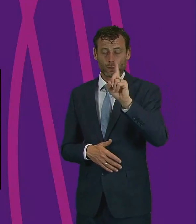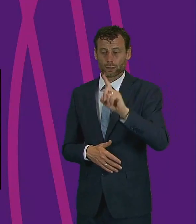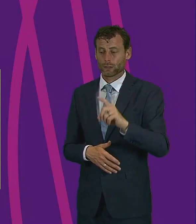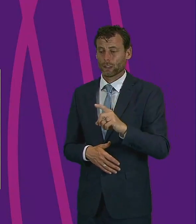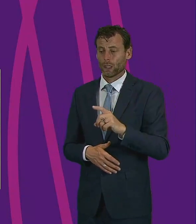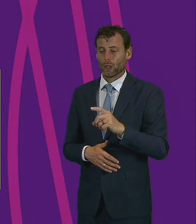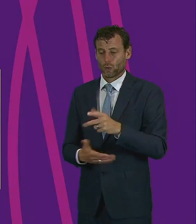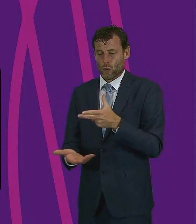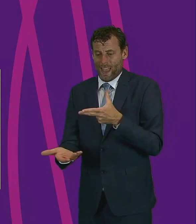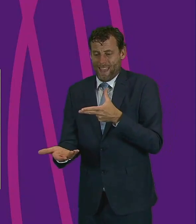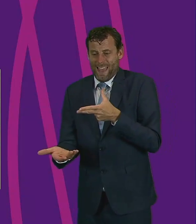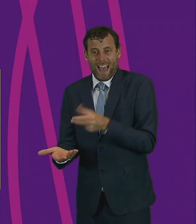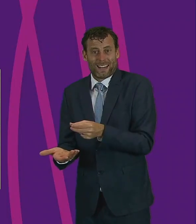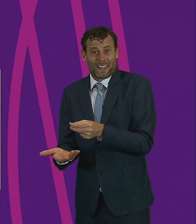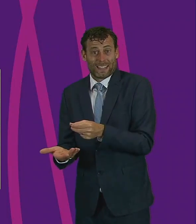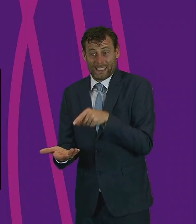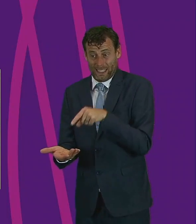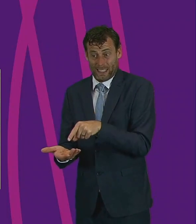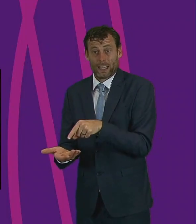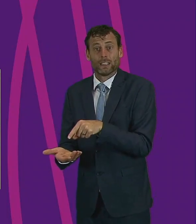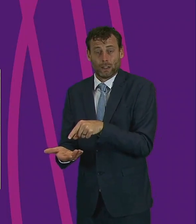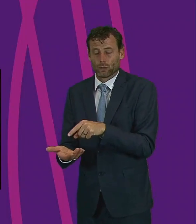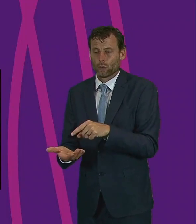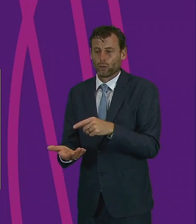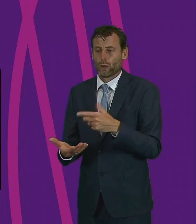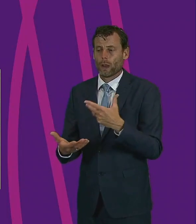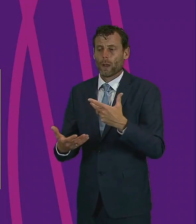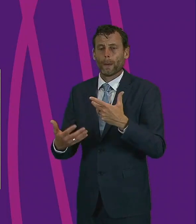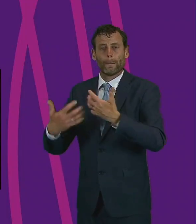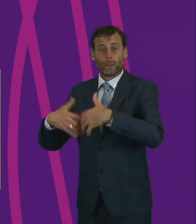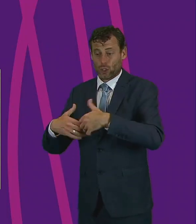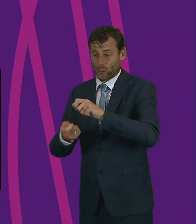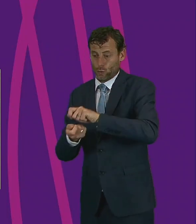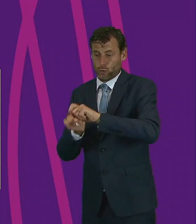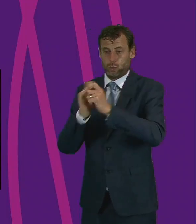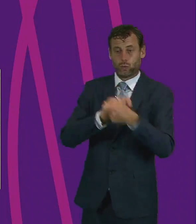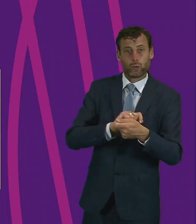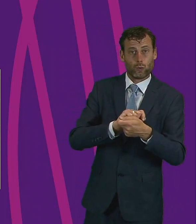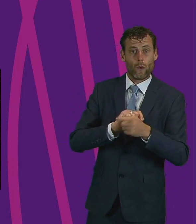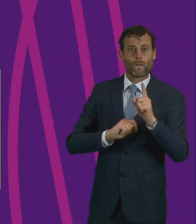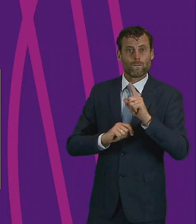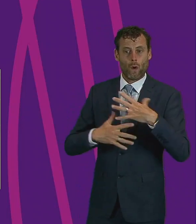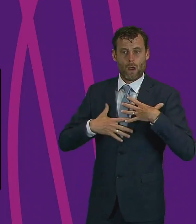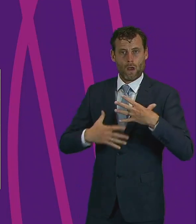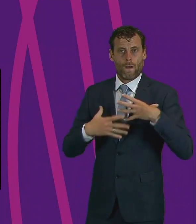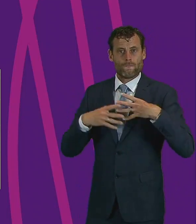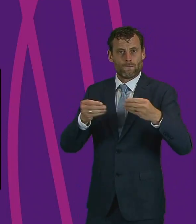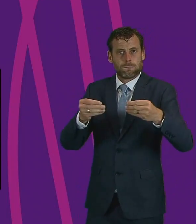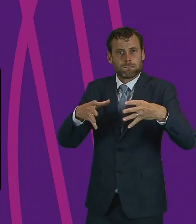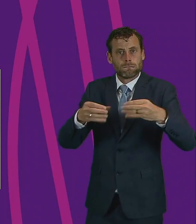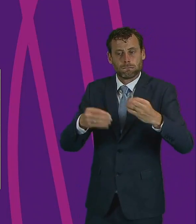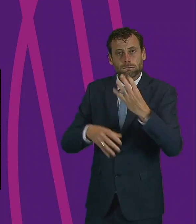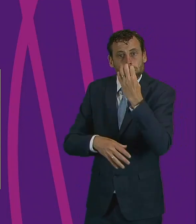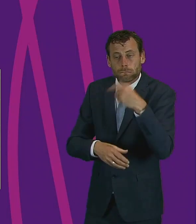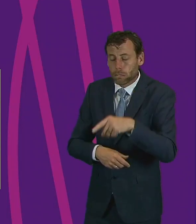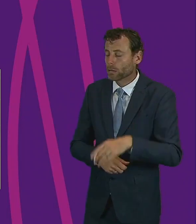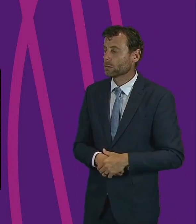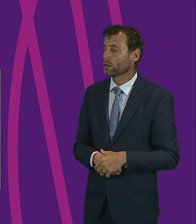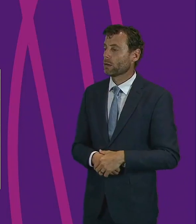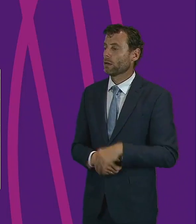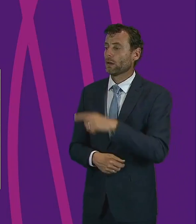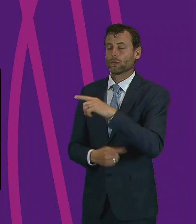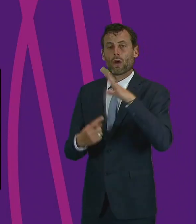to operate as ventilators in an interim period. In primary care, a nationwide network of COVID-19 hubs and assessment